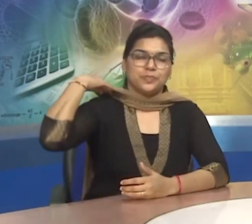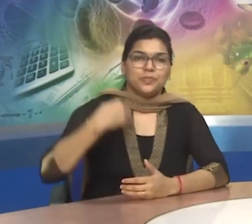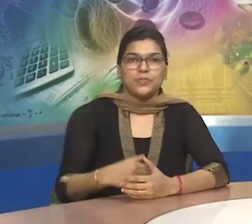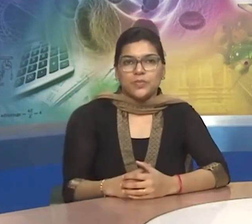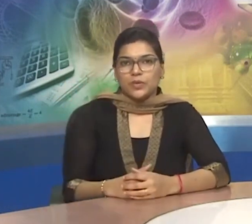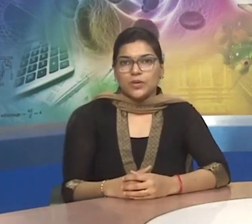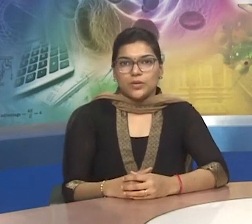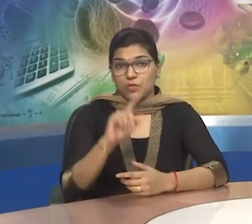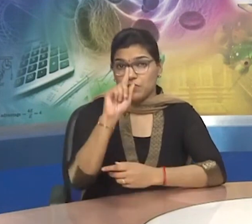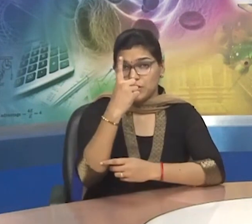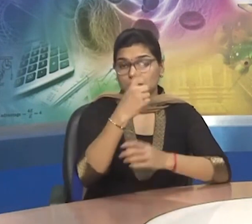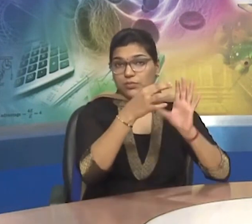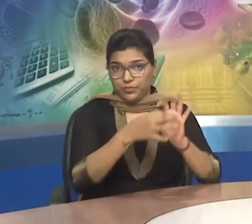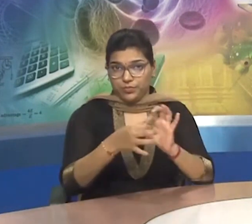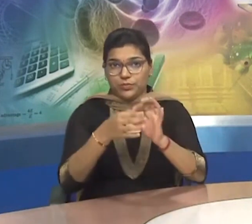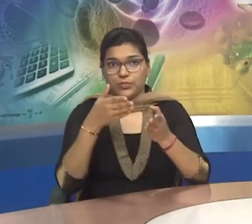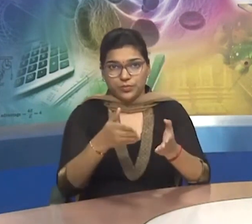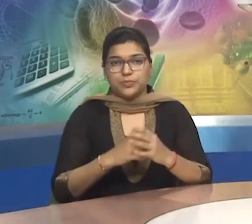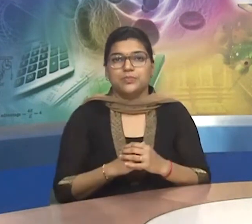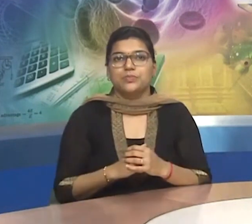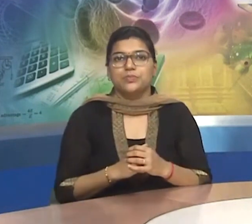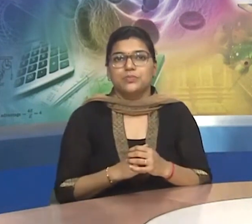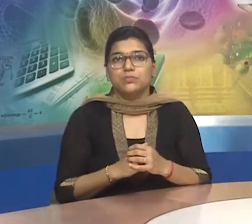now. The first point, which was under